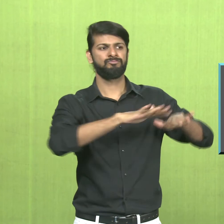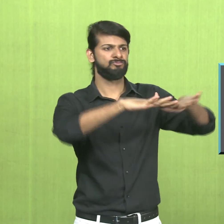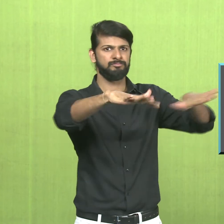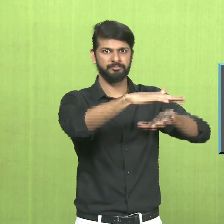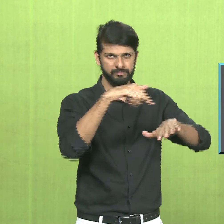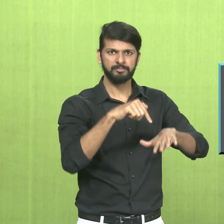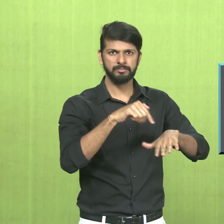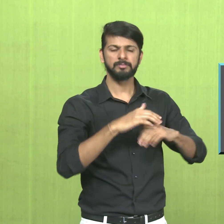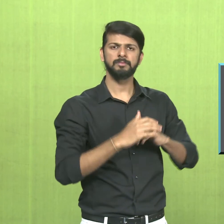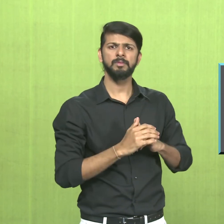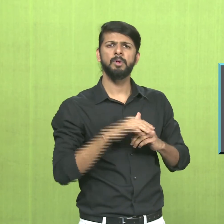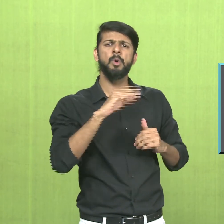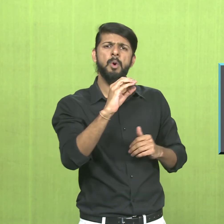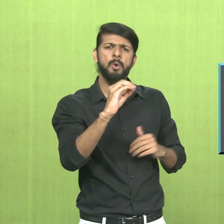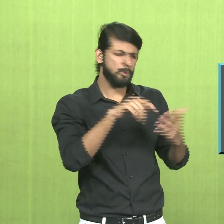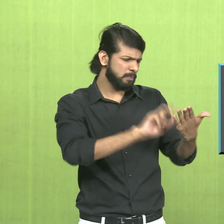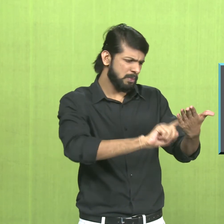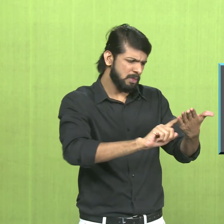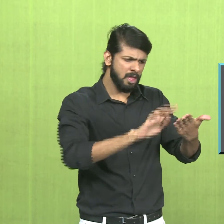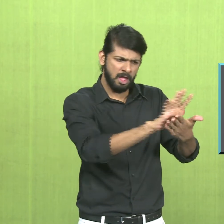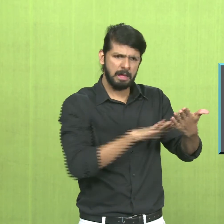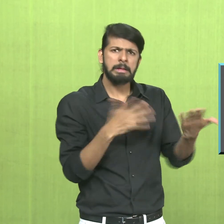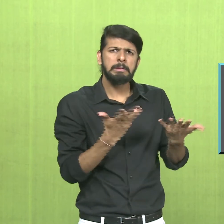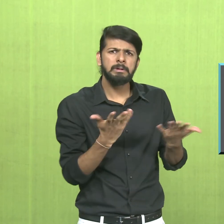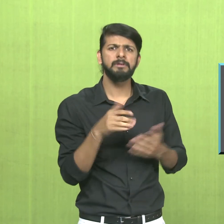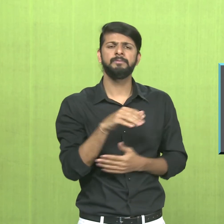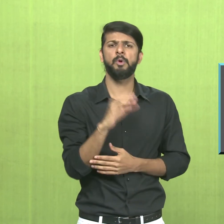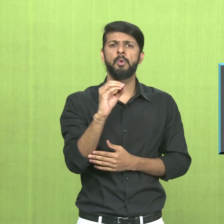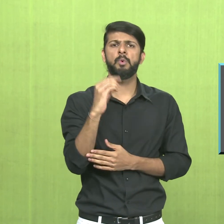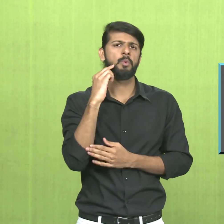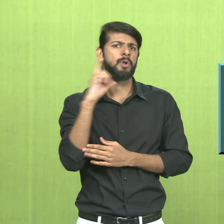The media used is oil pastel.